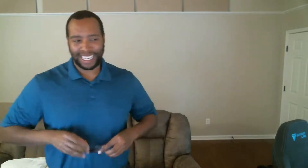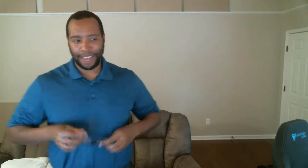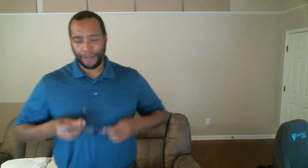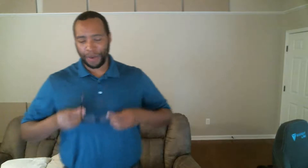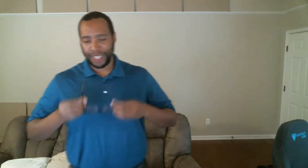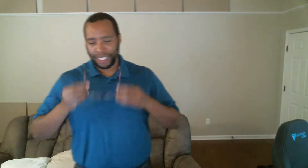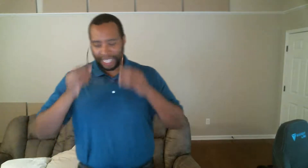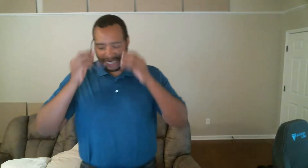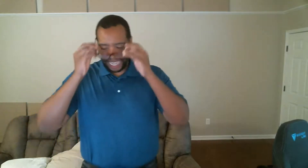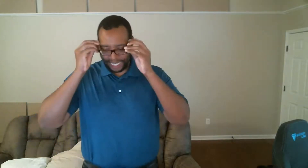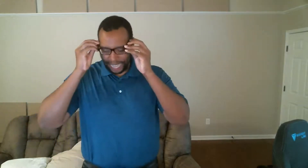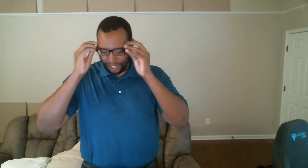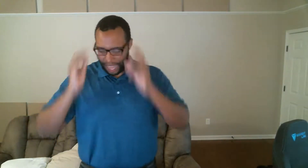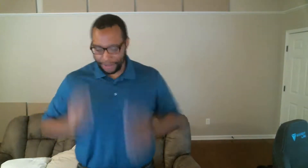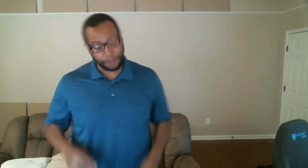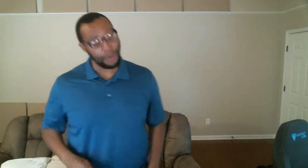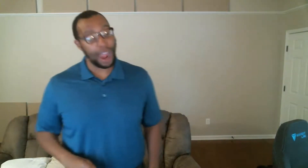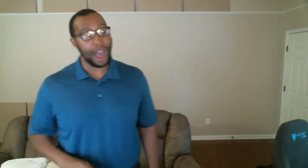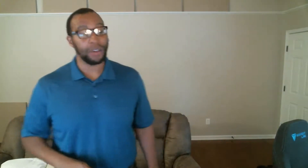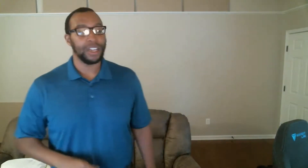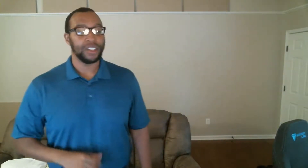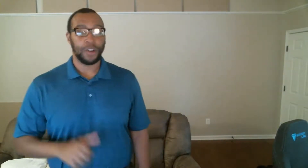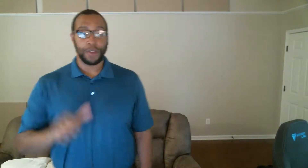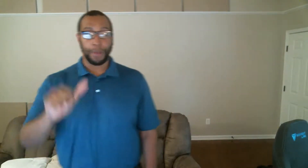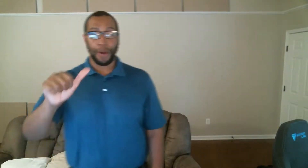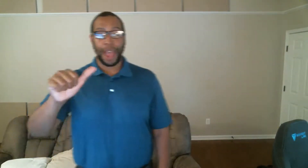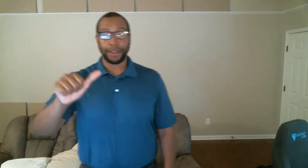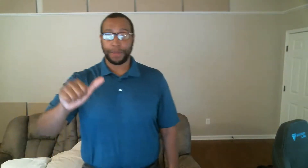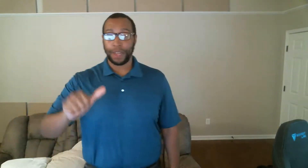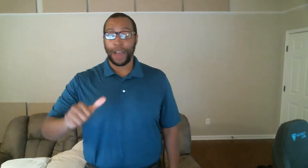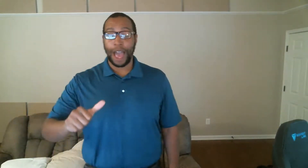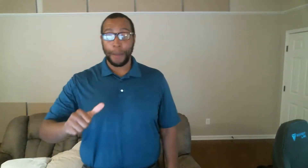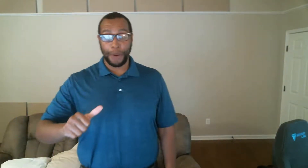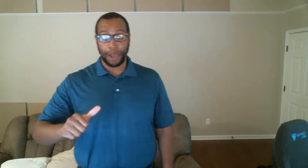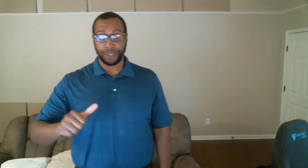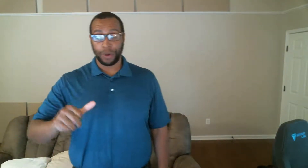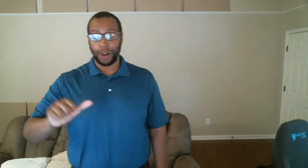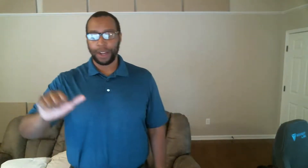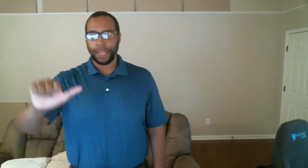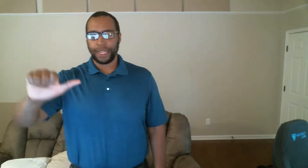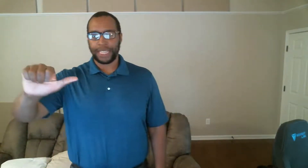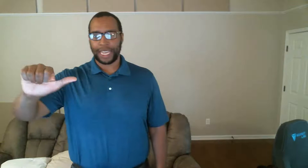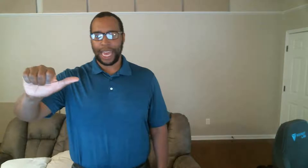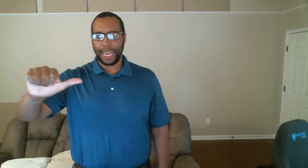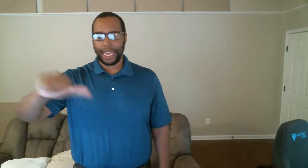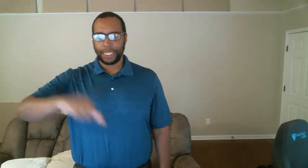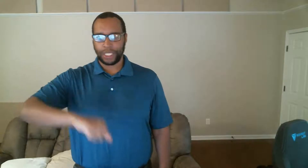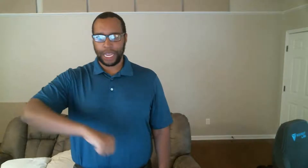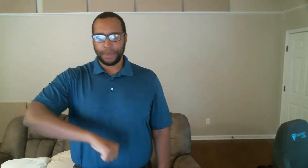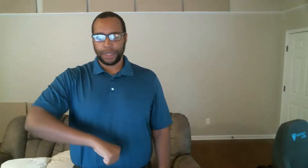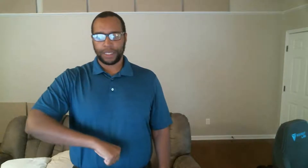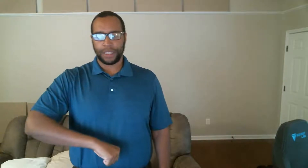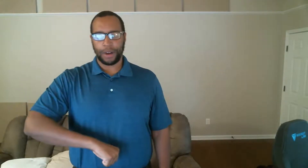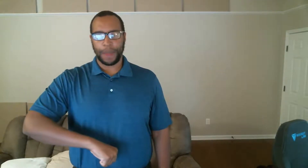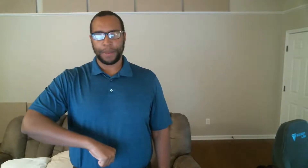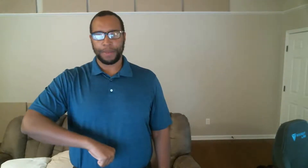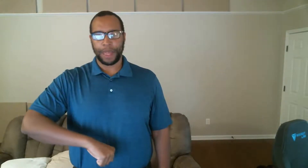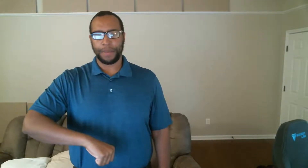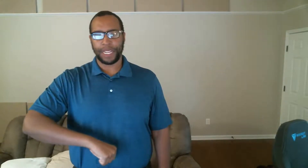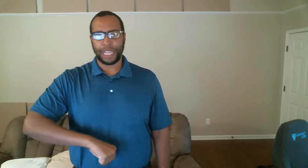for a reason because the next sign you have is proud. So if you're proud, depending on how proud you are, take an A hand shape, start about belly button, come